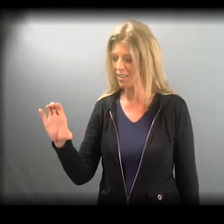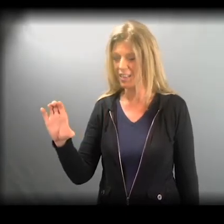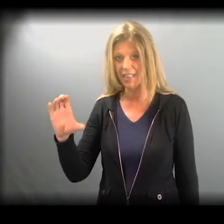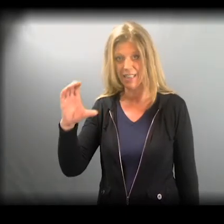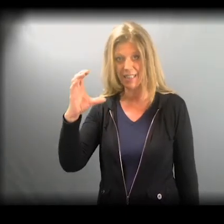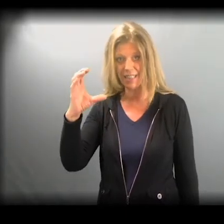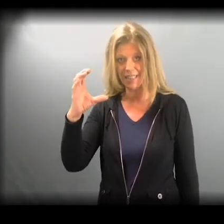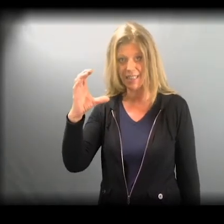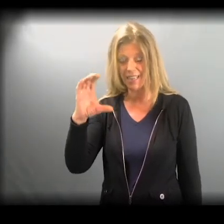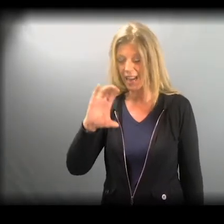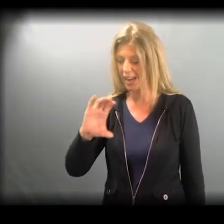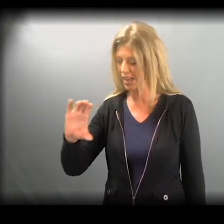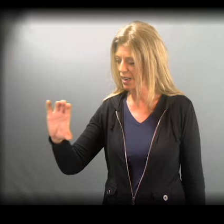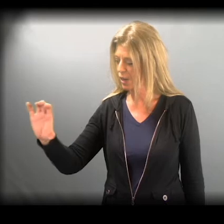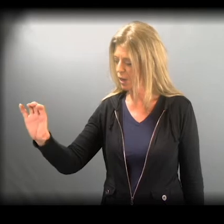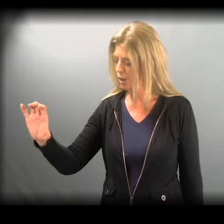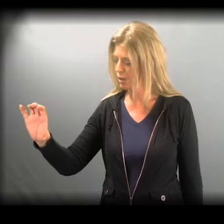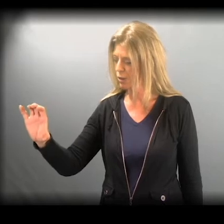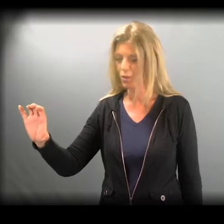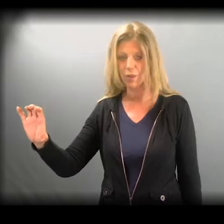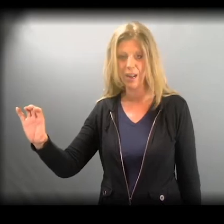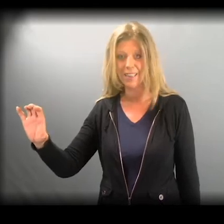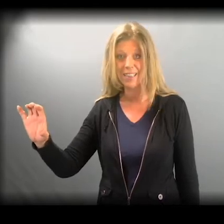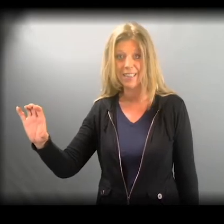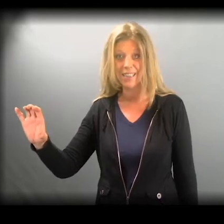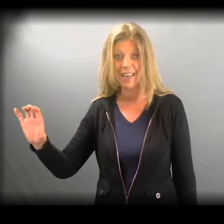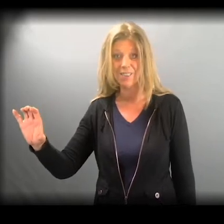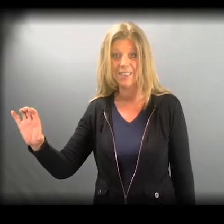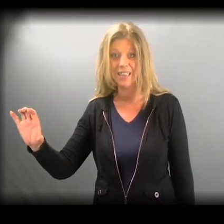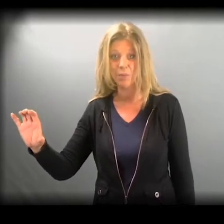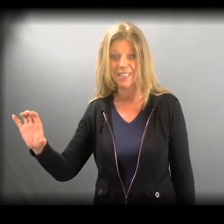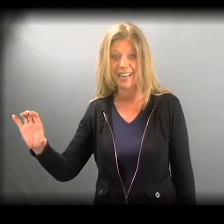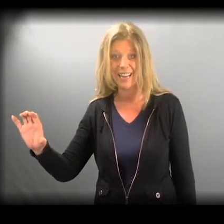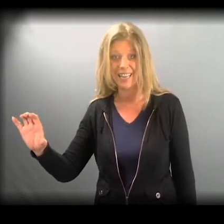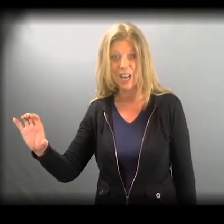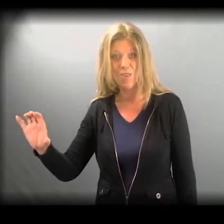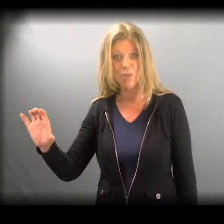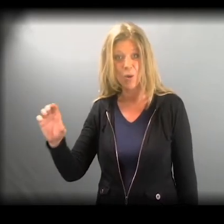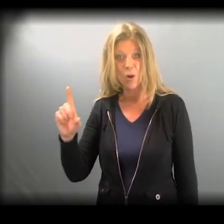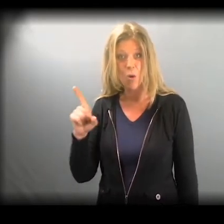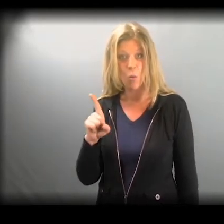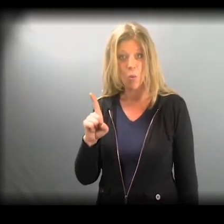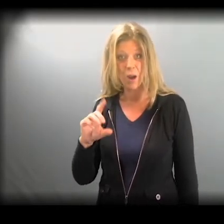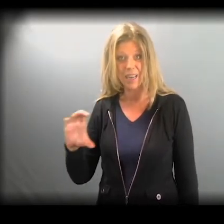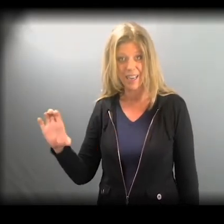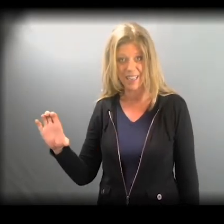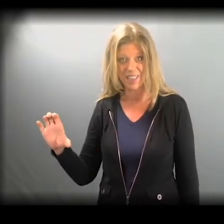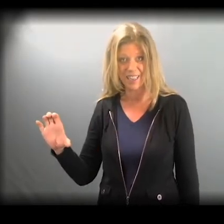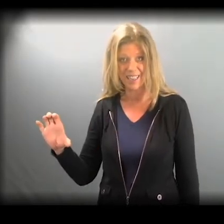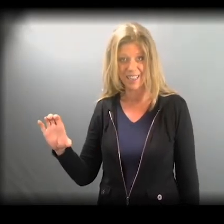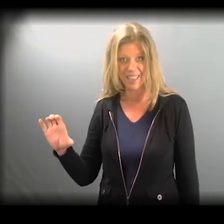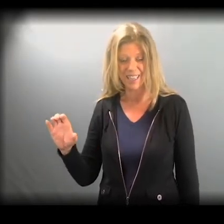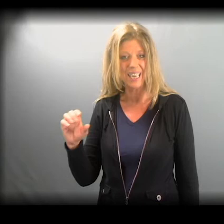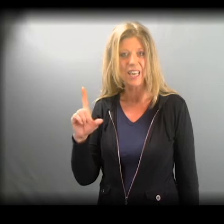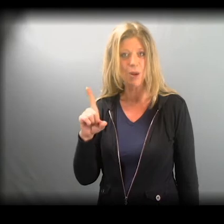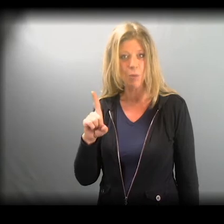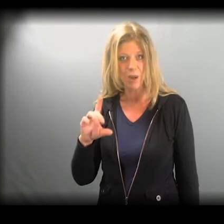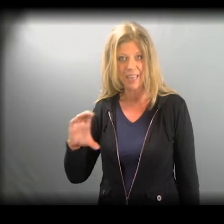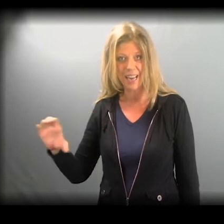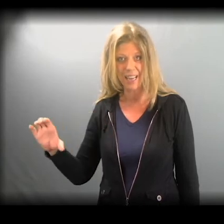100. It's a C hand. It goes across to the side of the same side for 100.